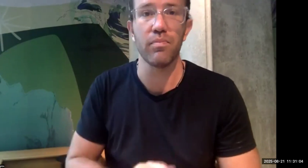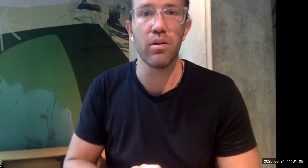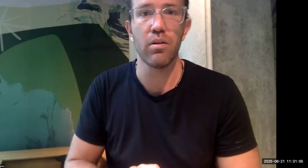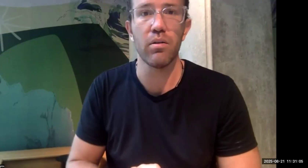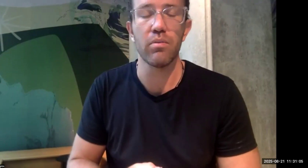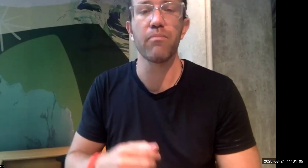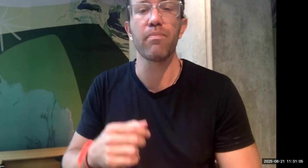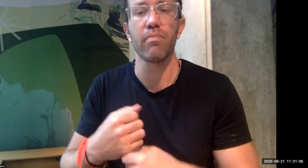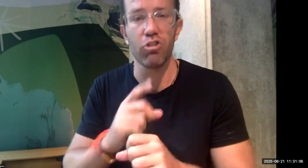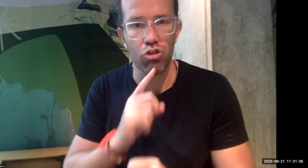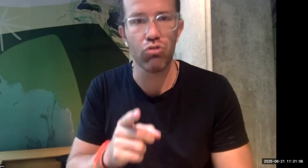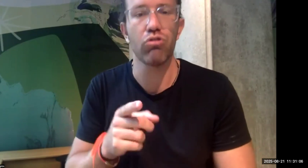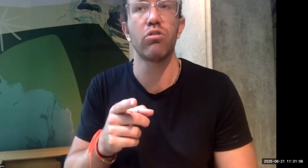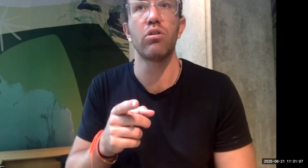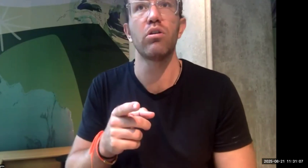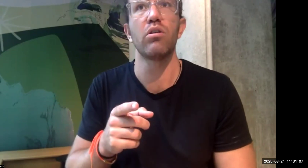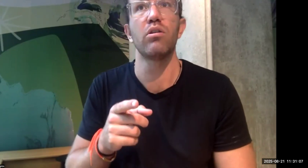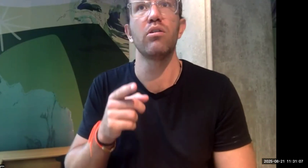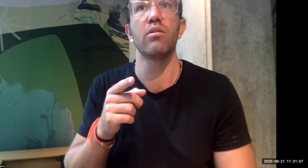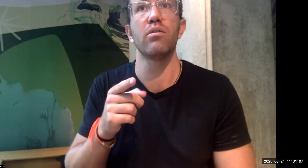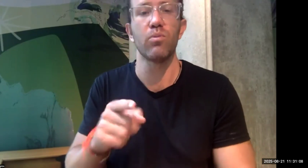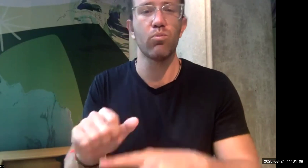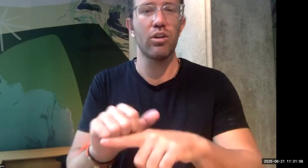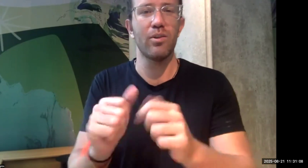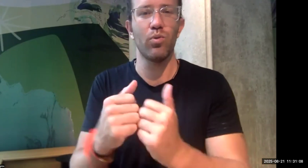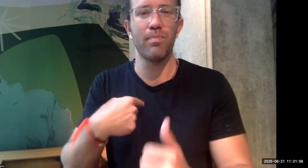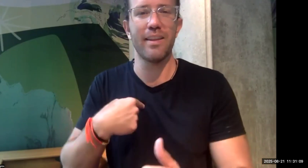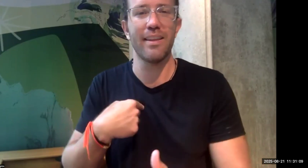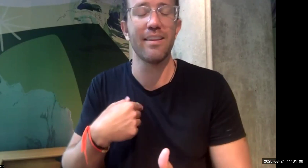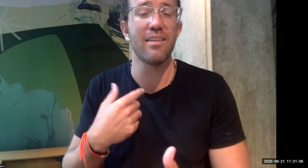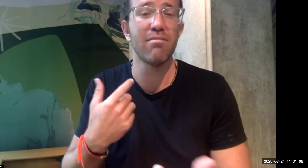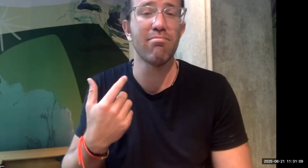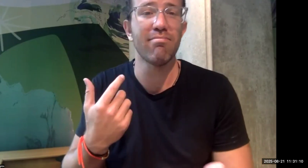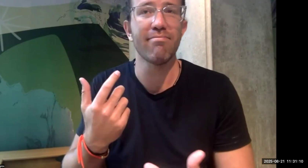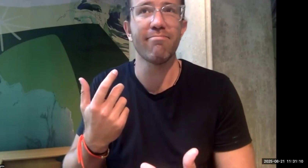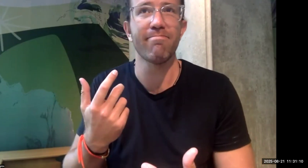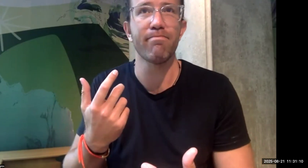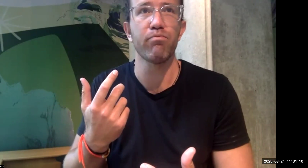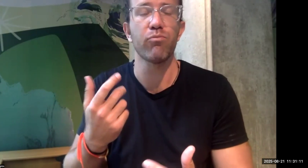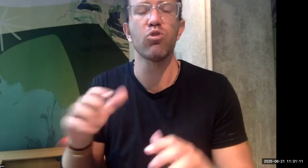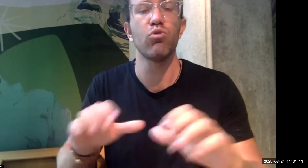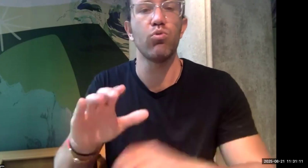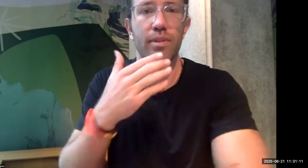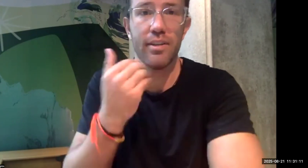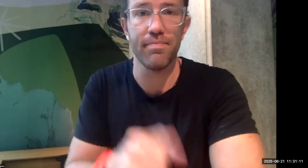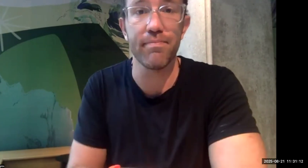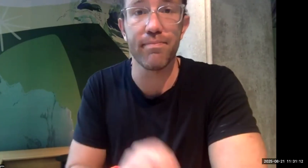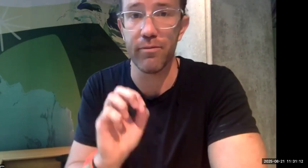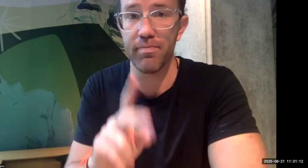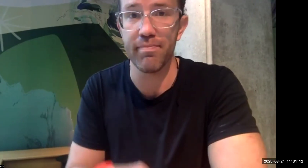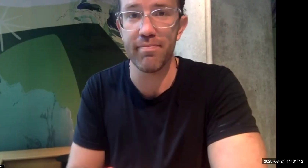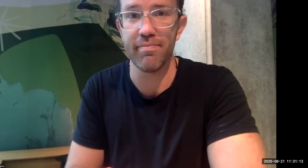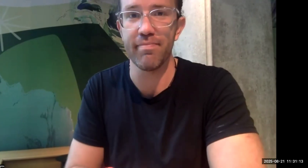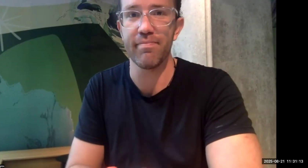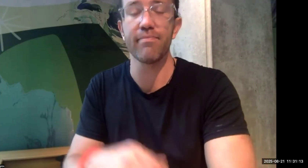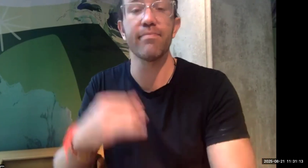It's critical for you. Make sure that you practice with me and